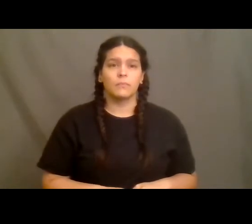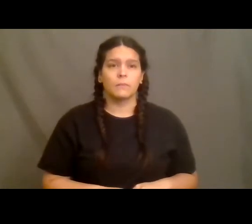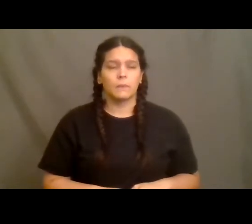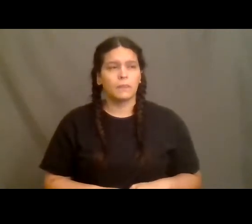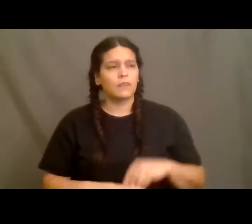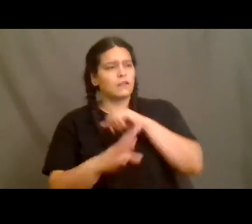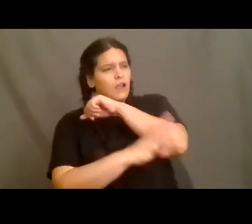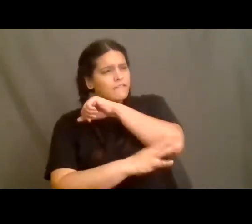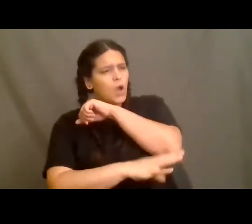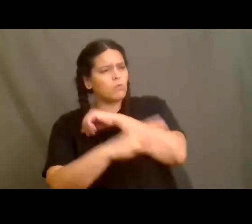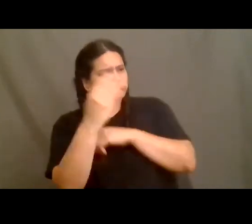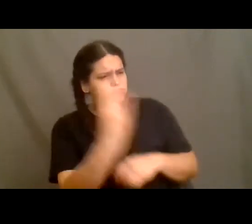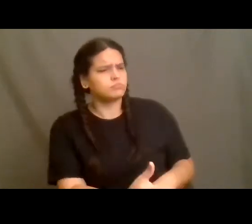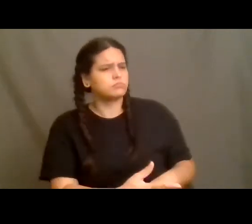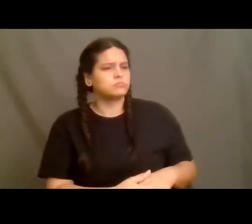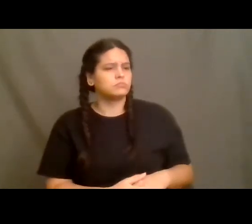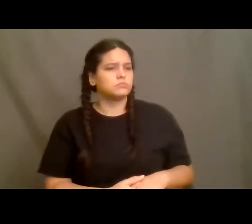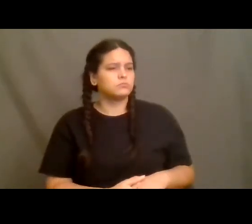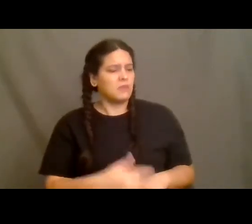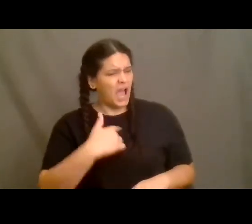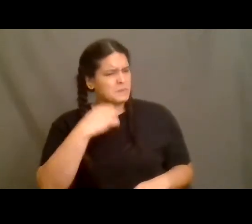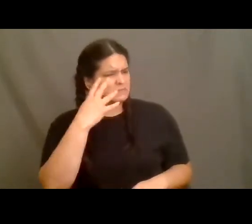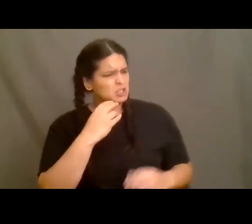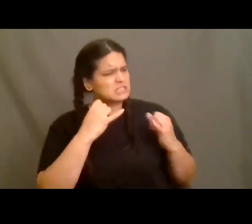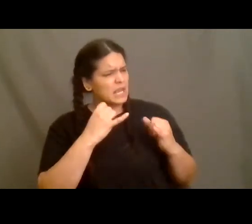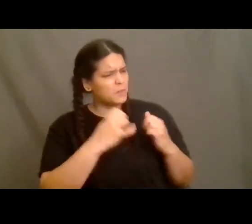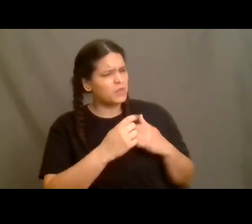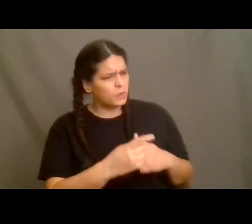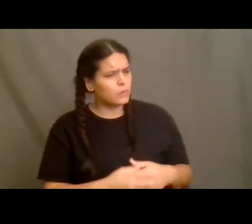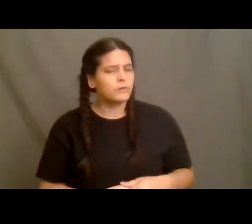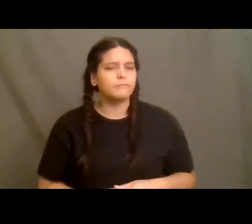I too am experiencing this with you.